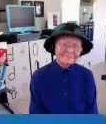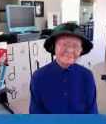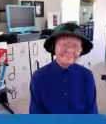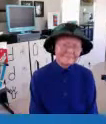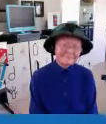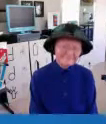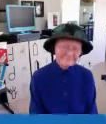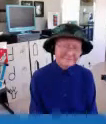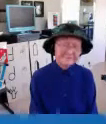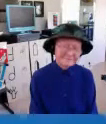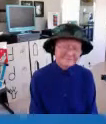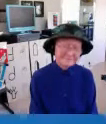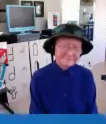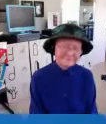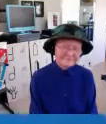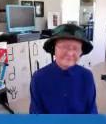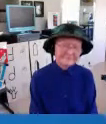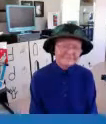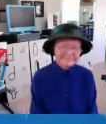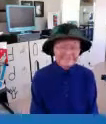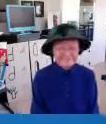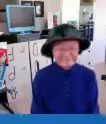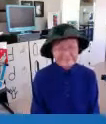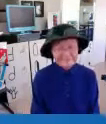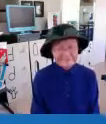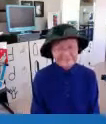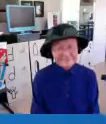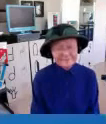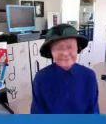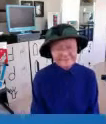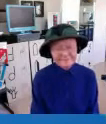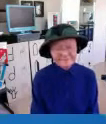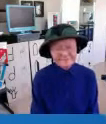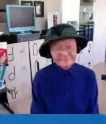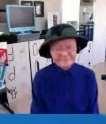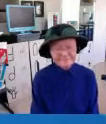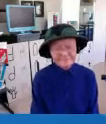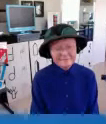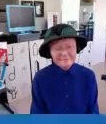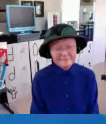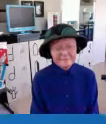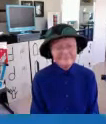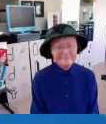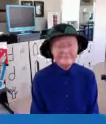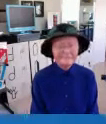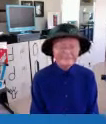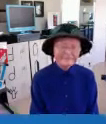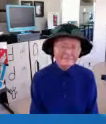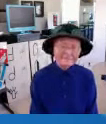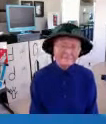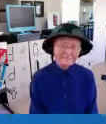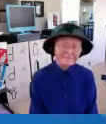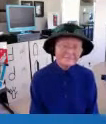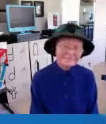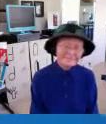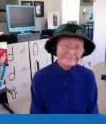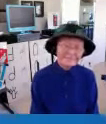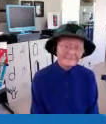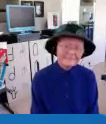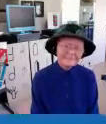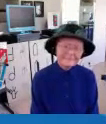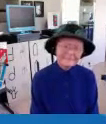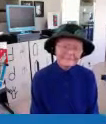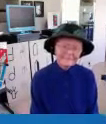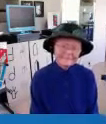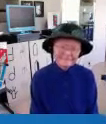So what he's doing is the object that's behind, actually this one isn't quite clear, but it looks like the object behind is in